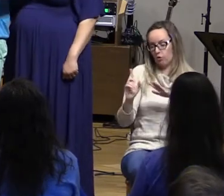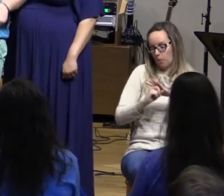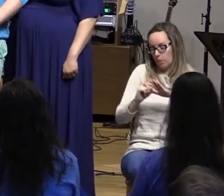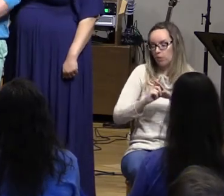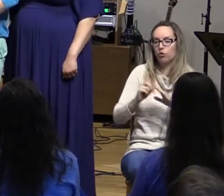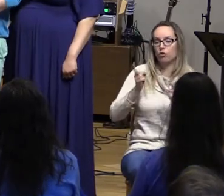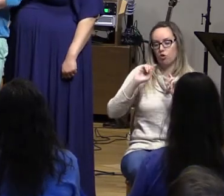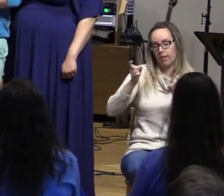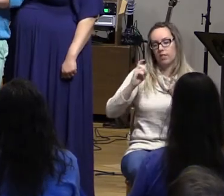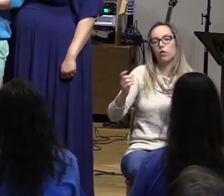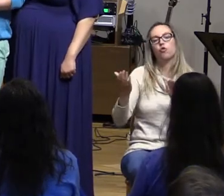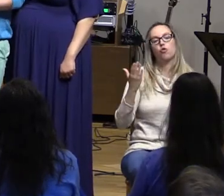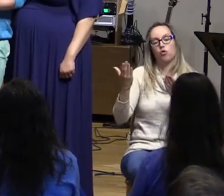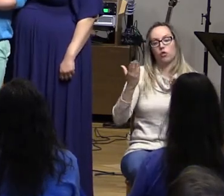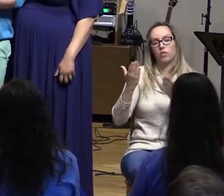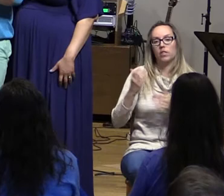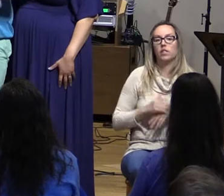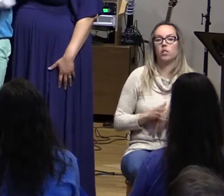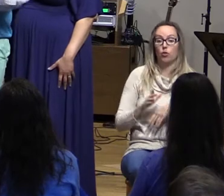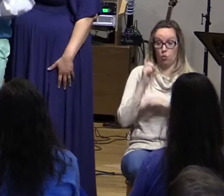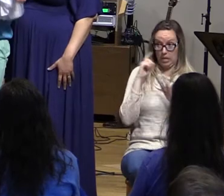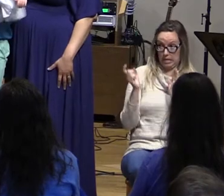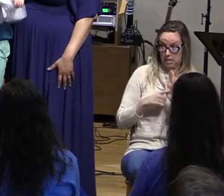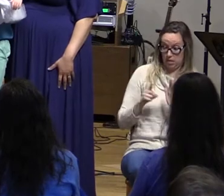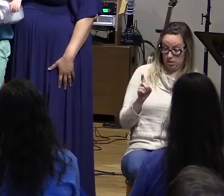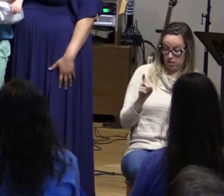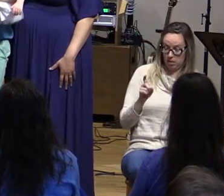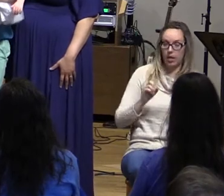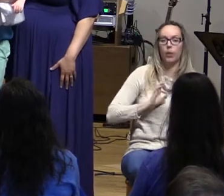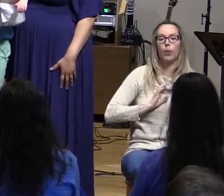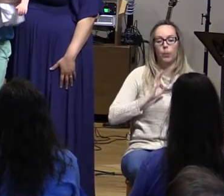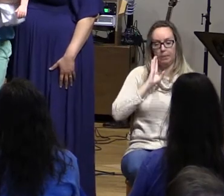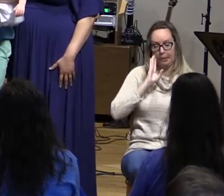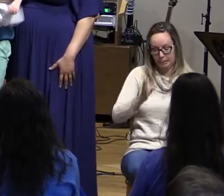your gifts, your service, and your witness?